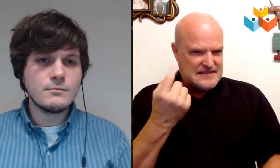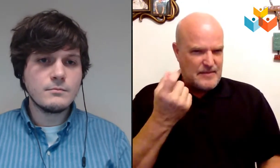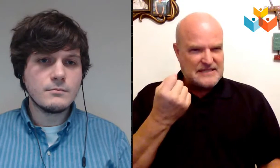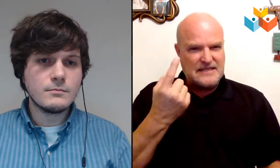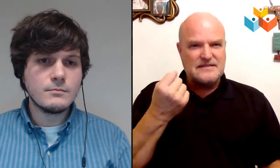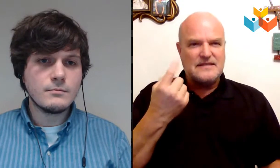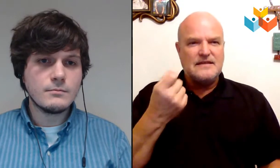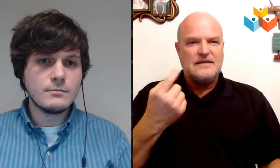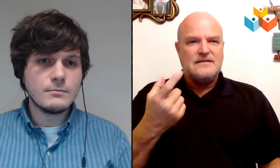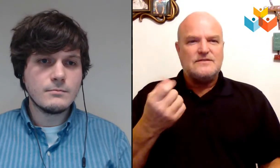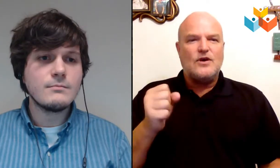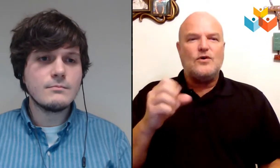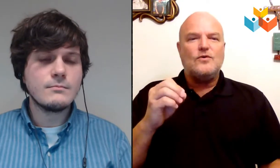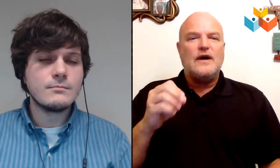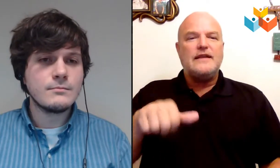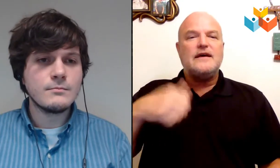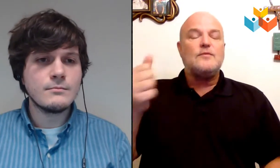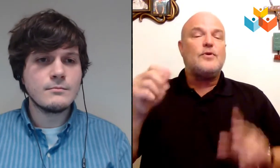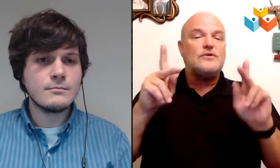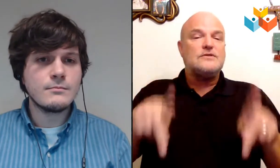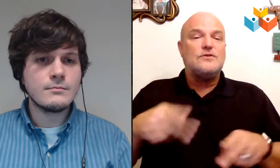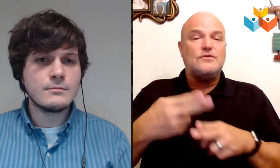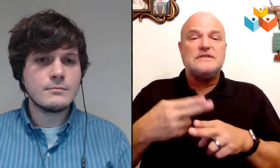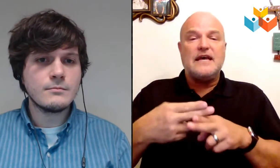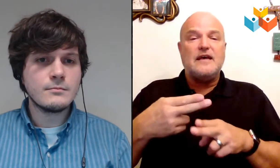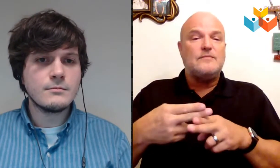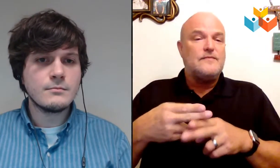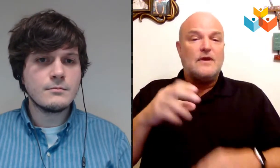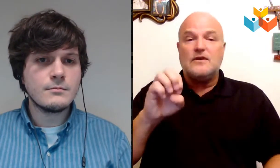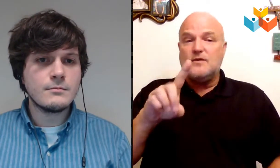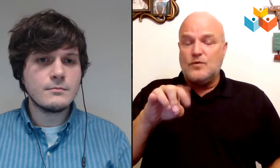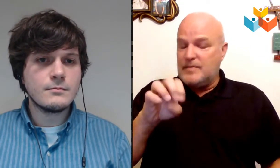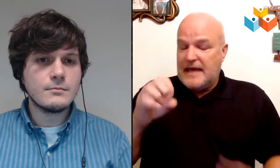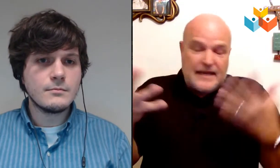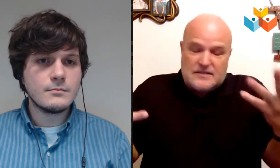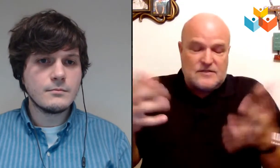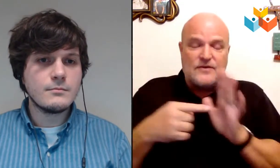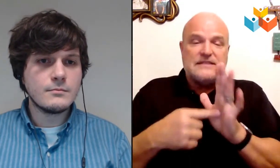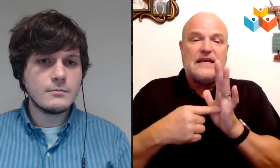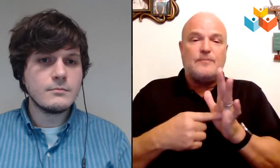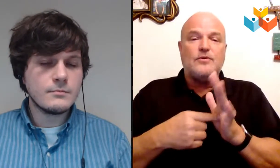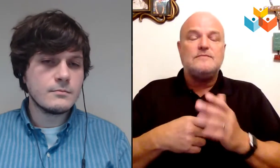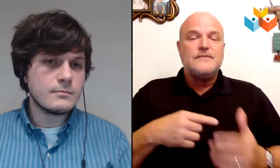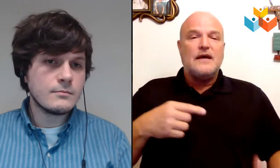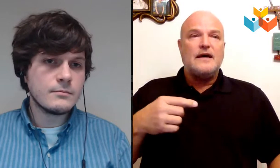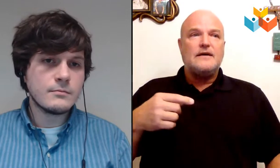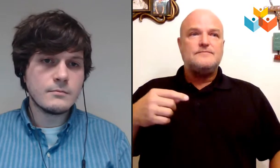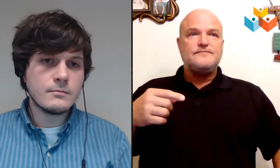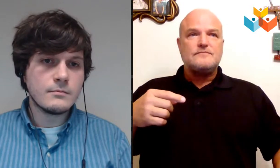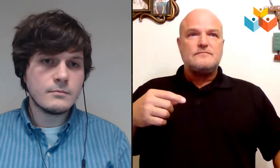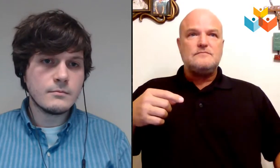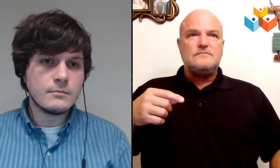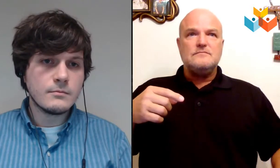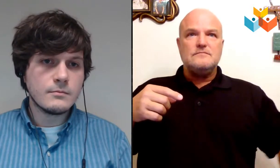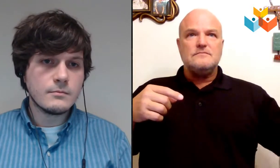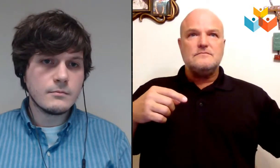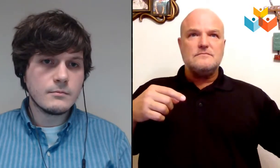sign. Does that make sense? So another person whose name would be Eddie, just for example,